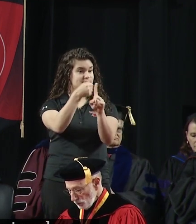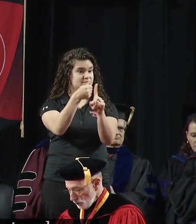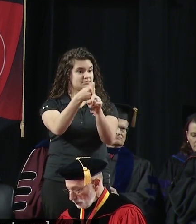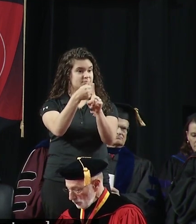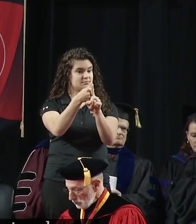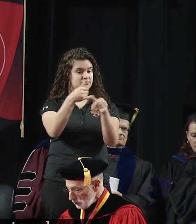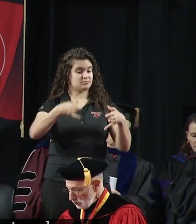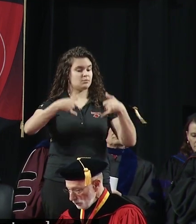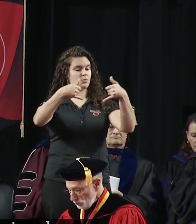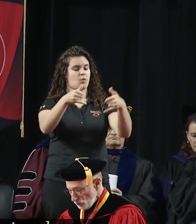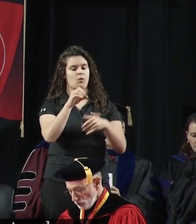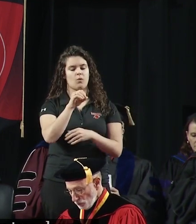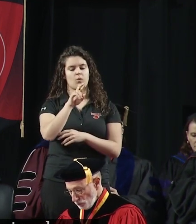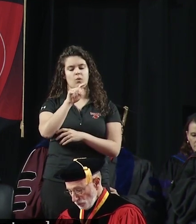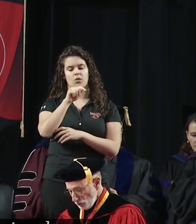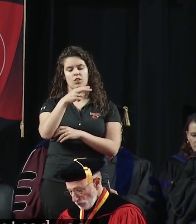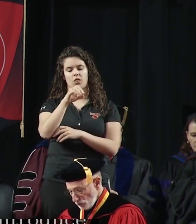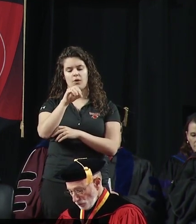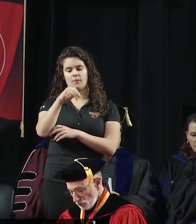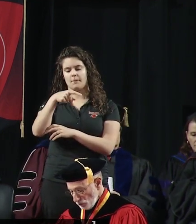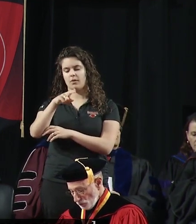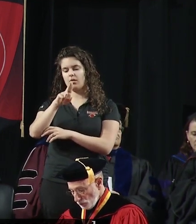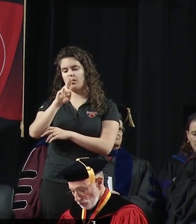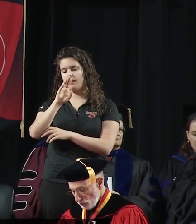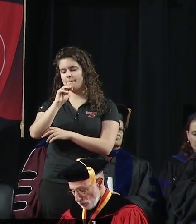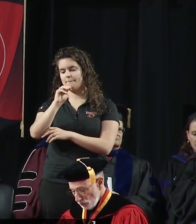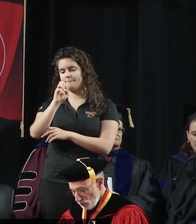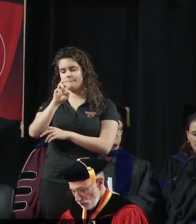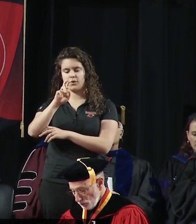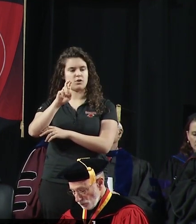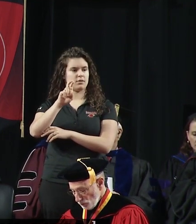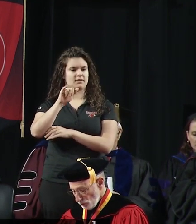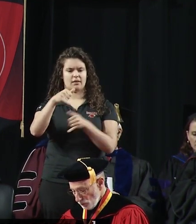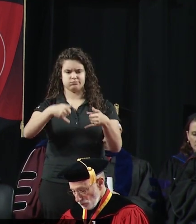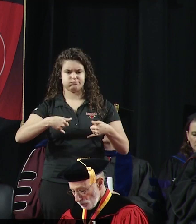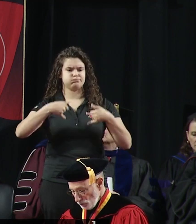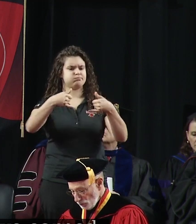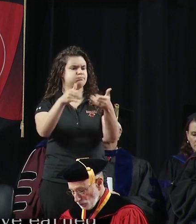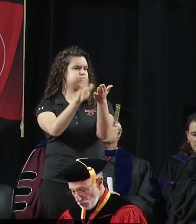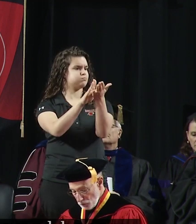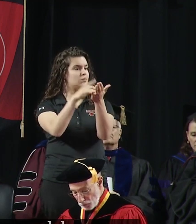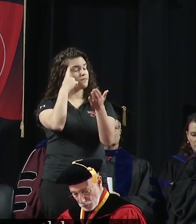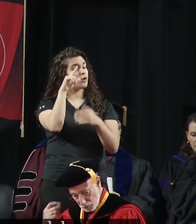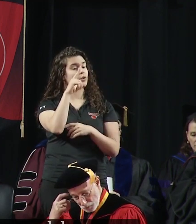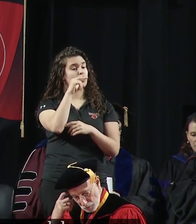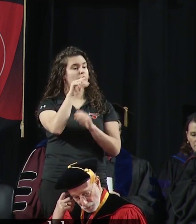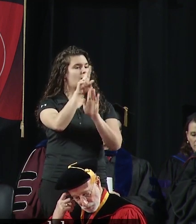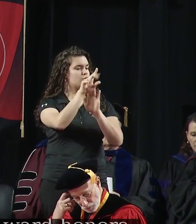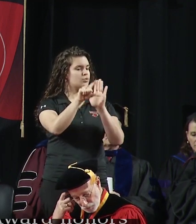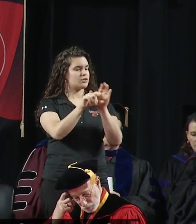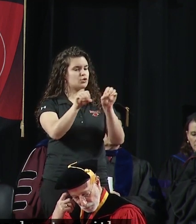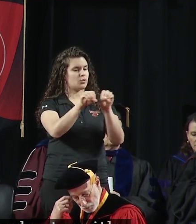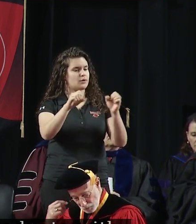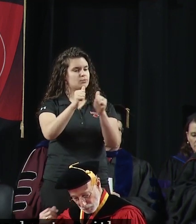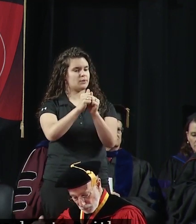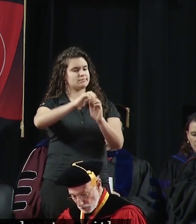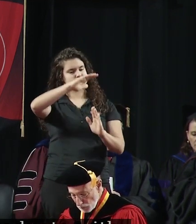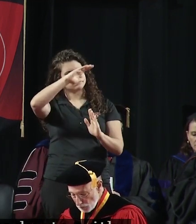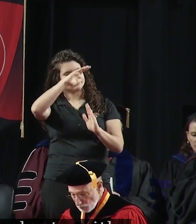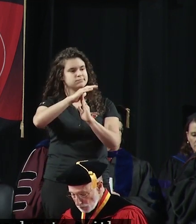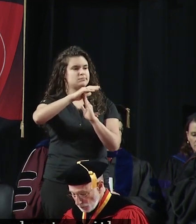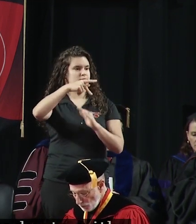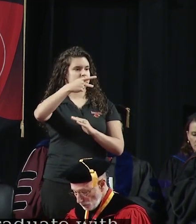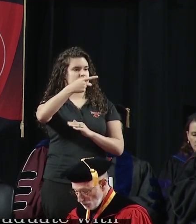Otto Plummer Award, which is an honors in the baccalaureate degree with the highest grade point